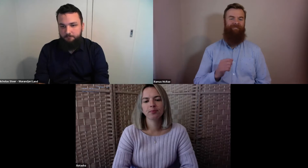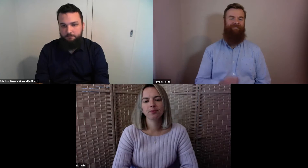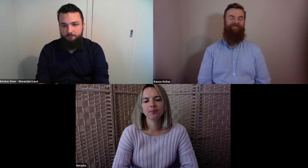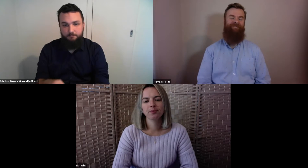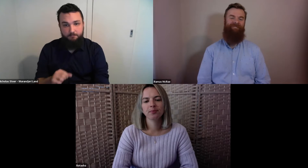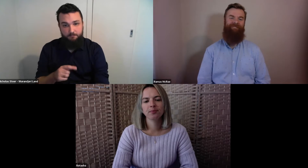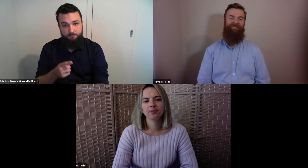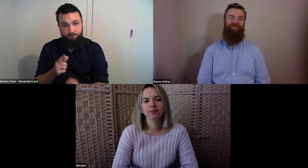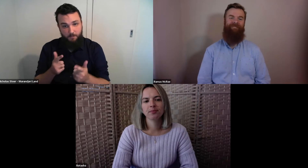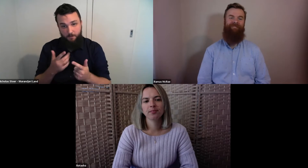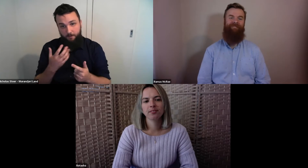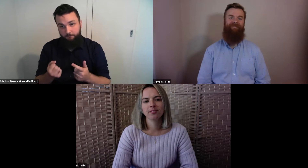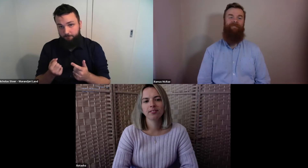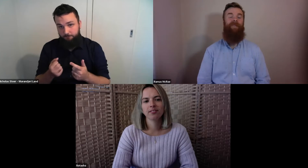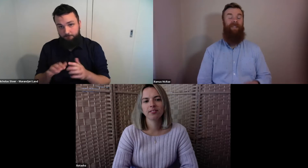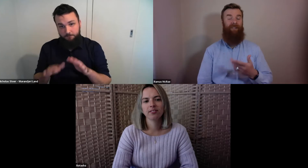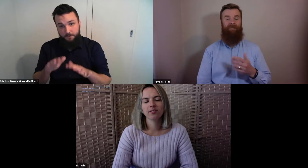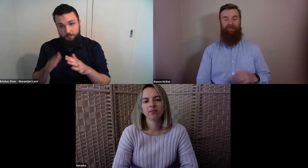and they can also overcome their barriers.